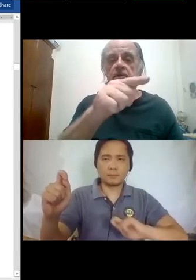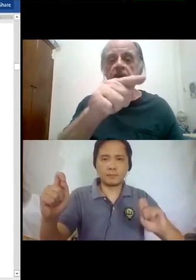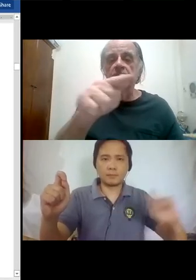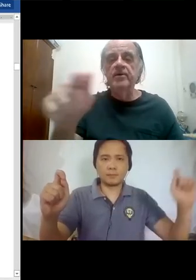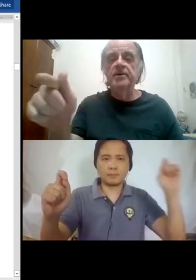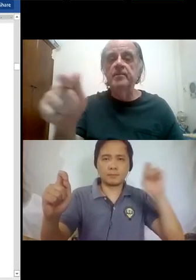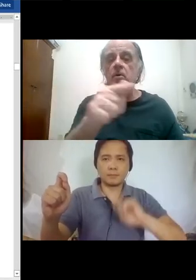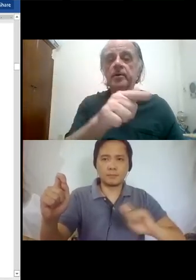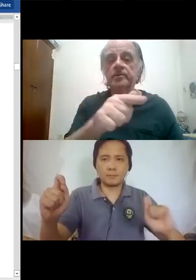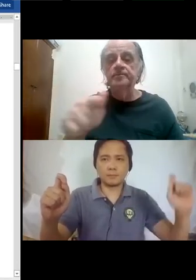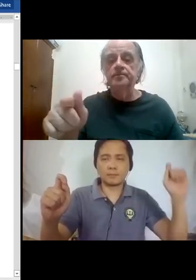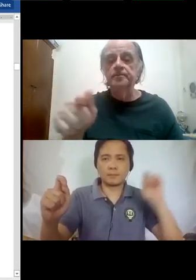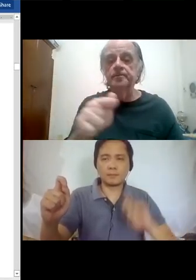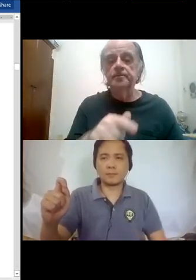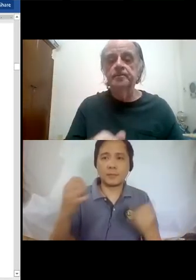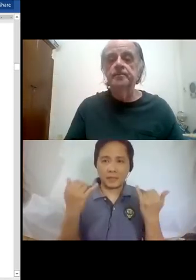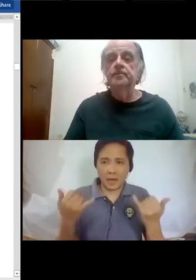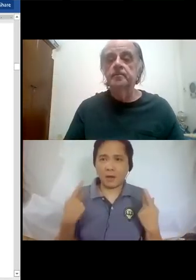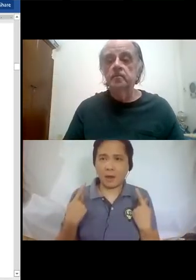Okay, so now we've got them ordered.